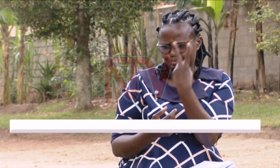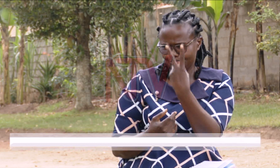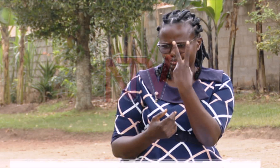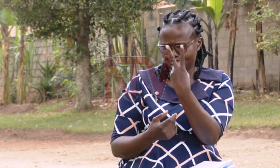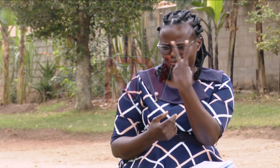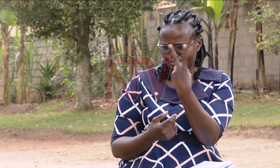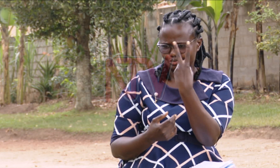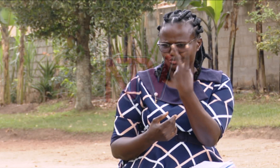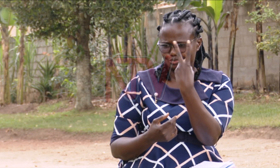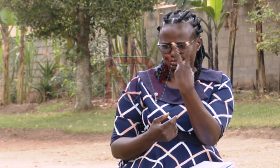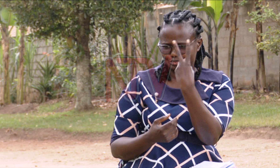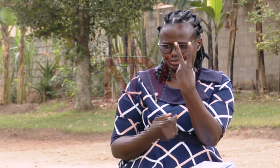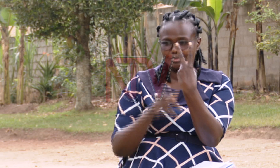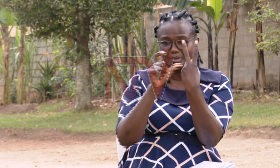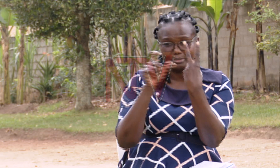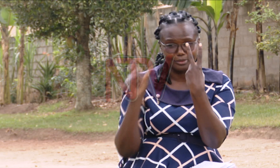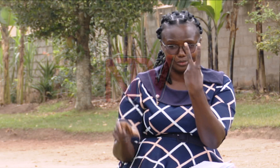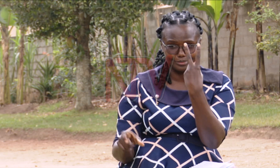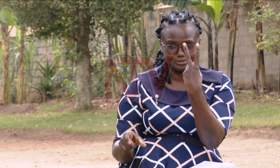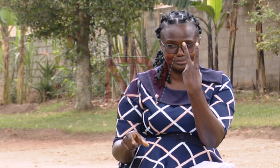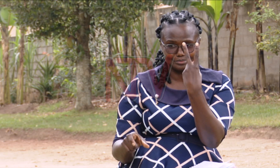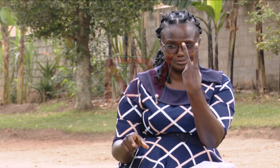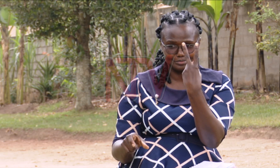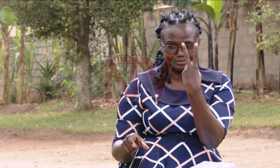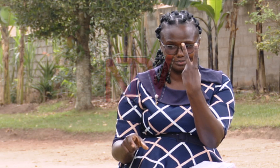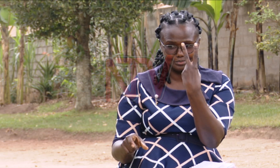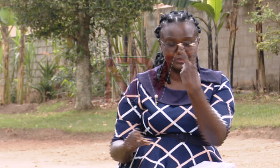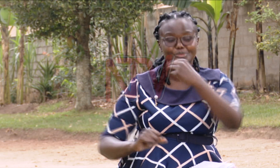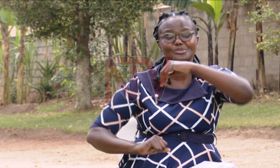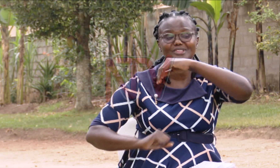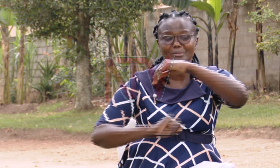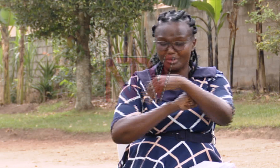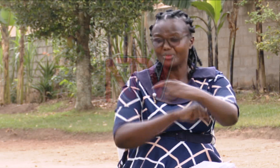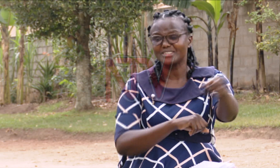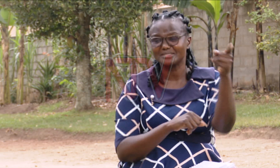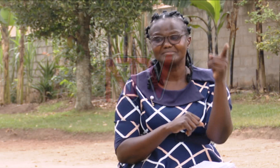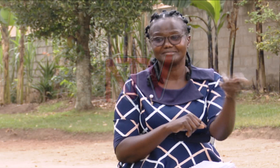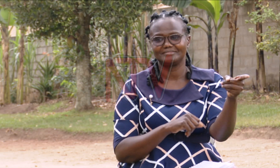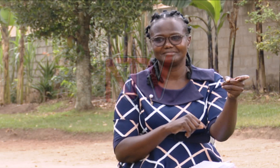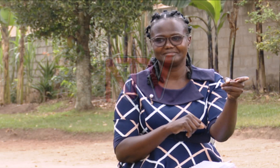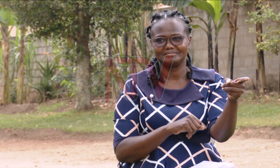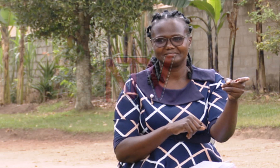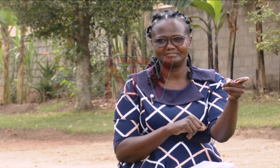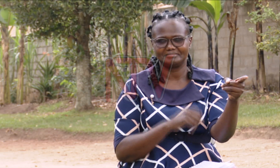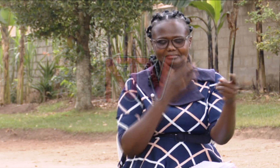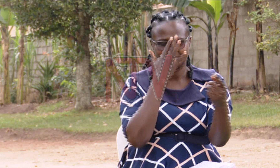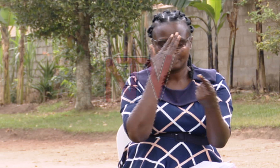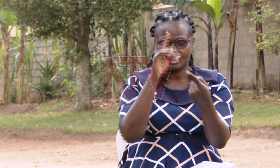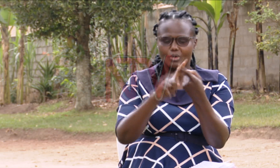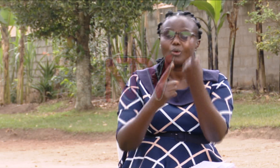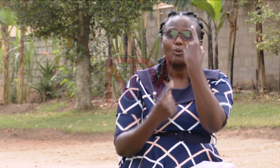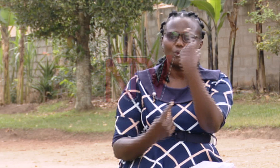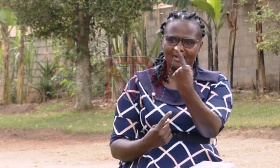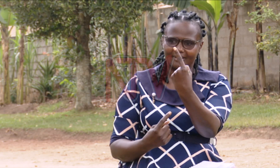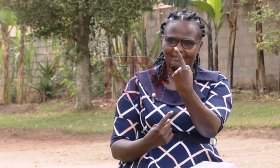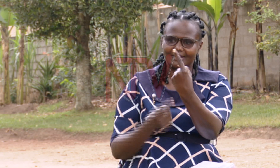we need to have two people in the court to support this deaf person.